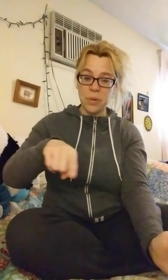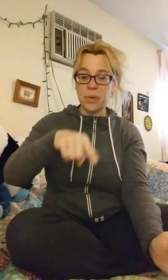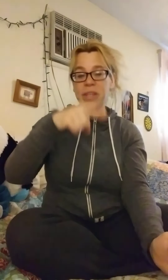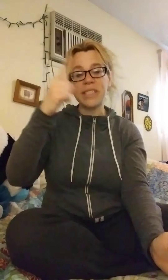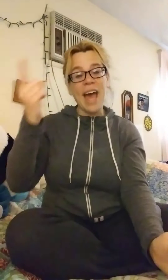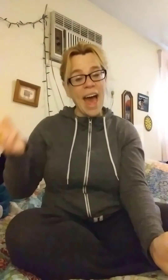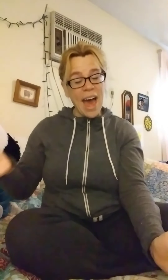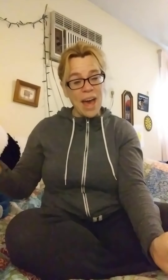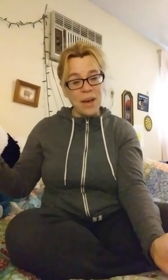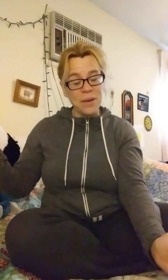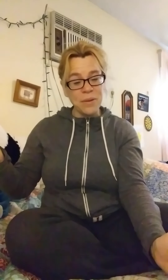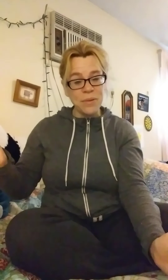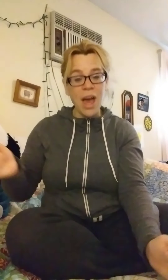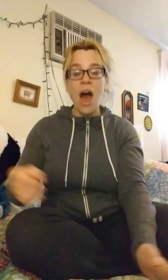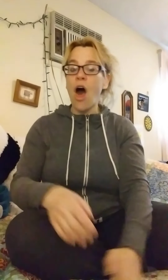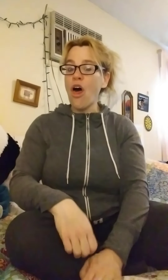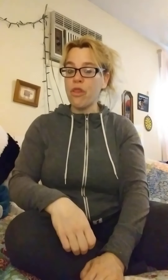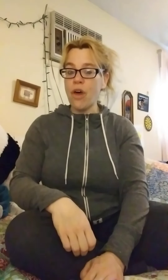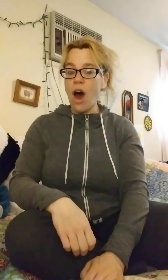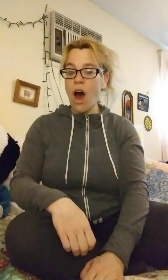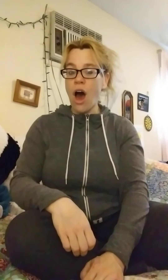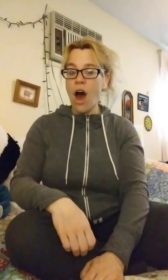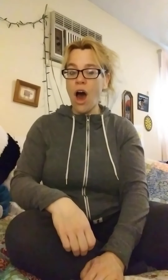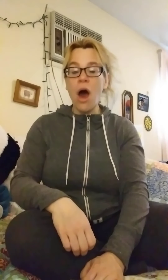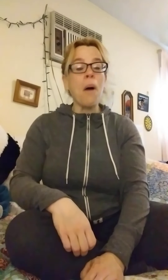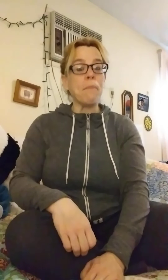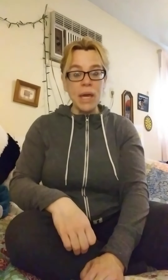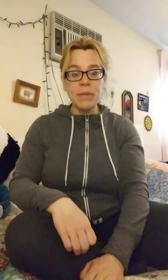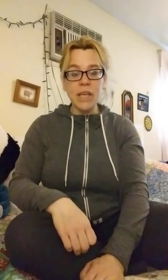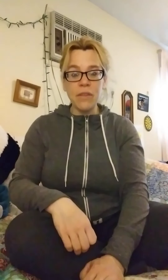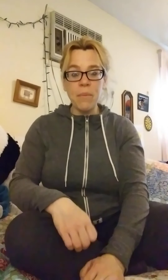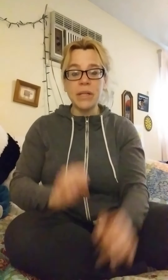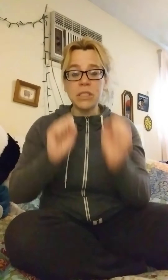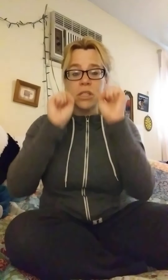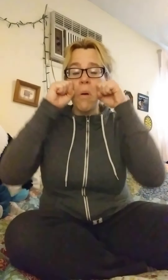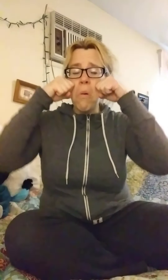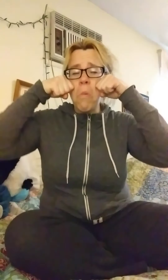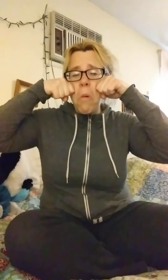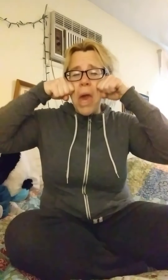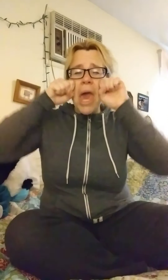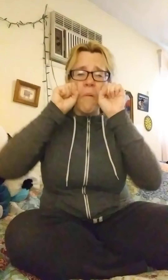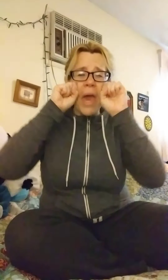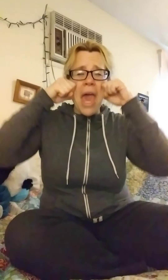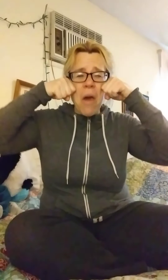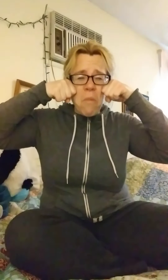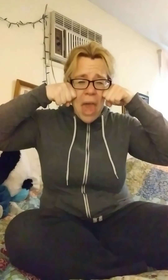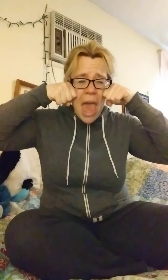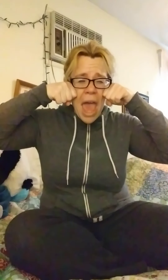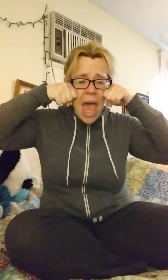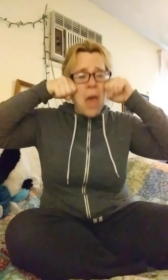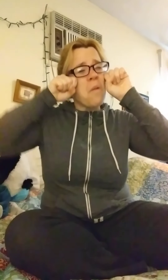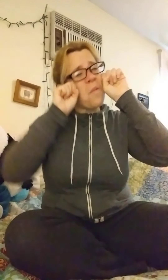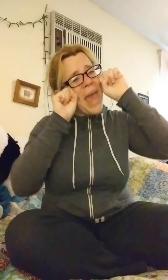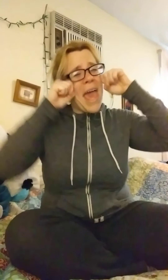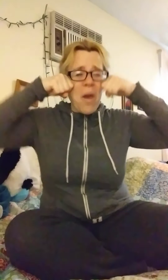the town. The babies on the bus go wah, wah, wah. Wah,